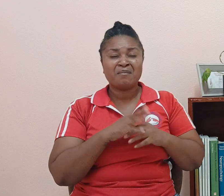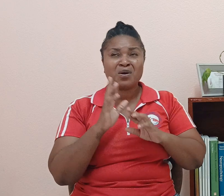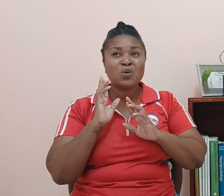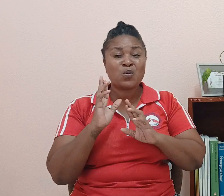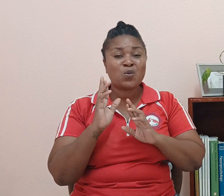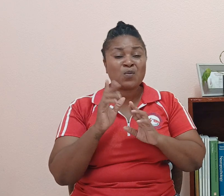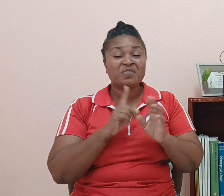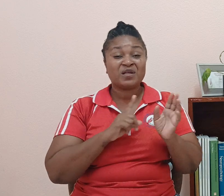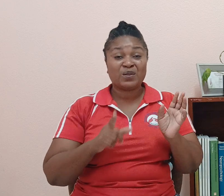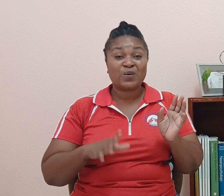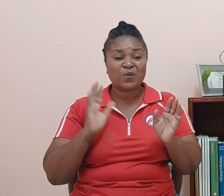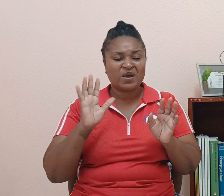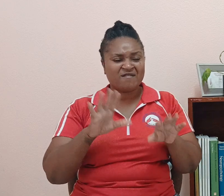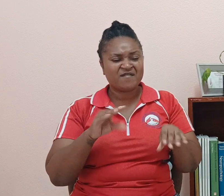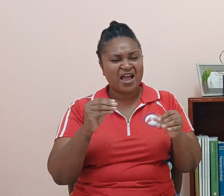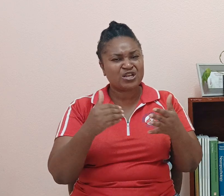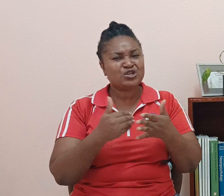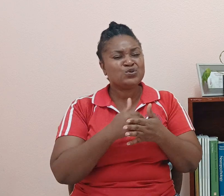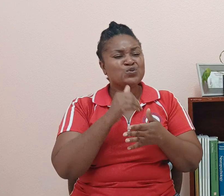other husbands for them.